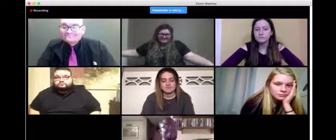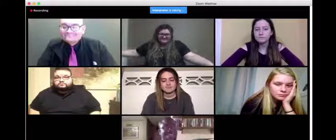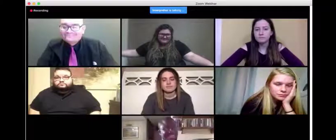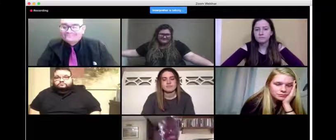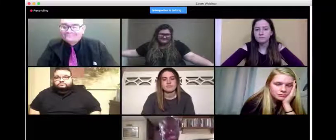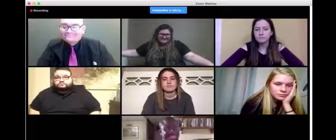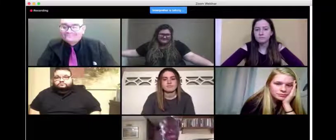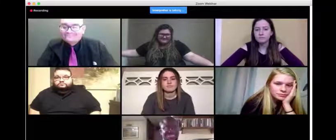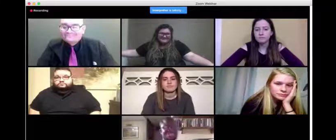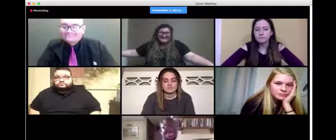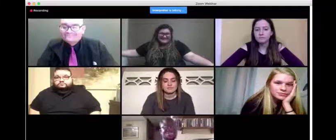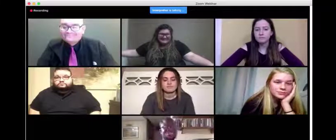just suck, and I just block them.